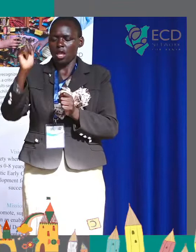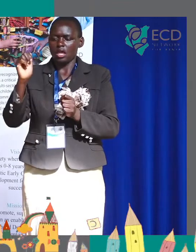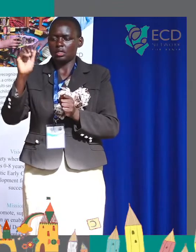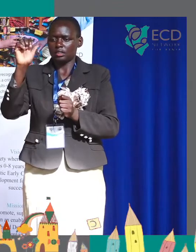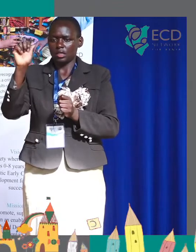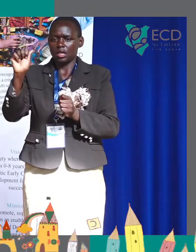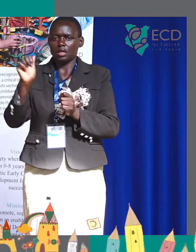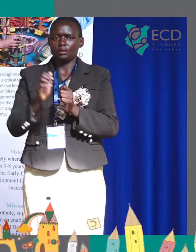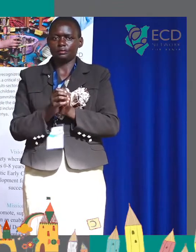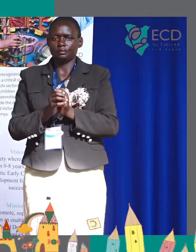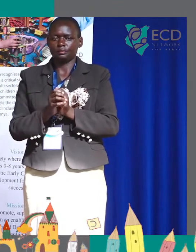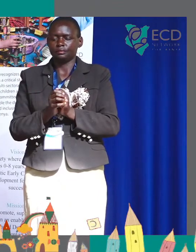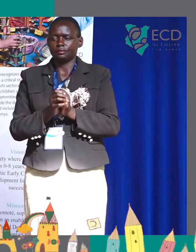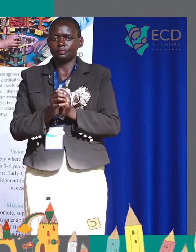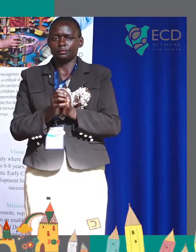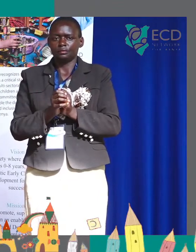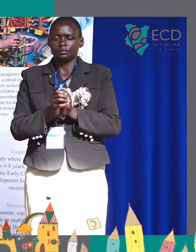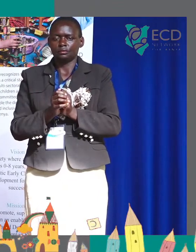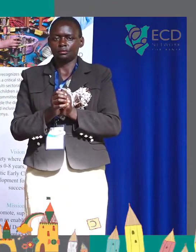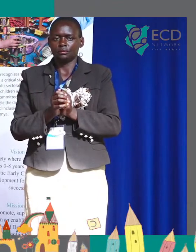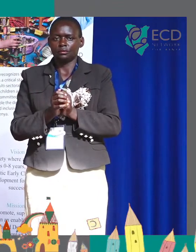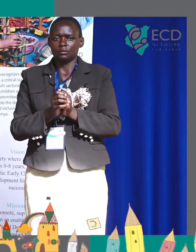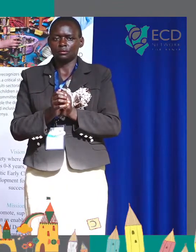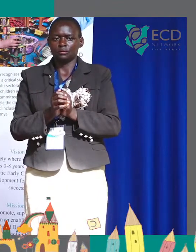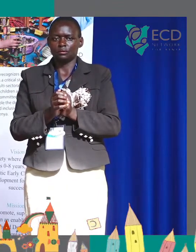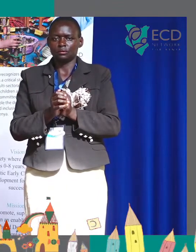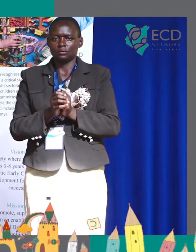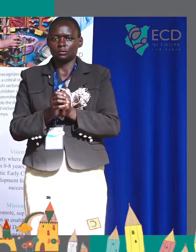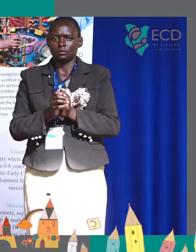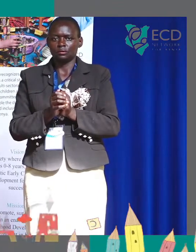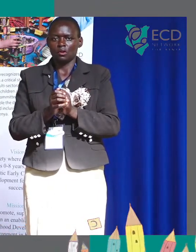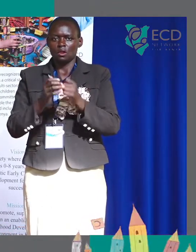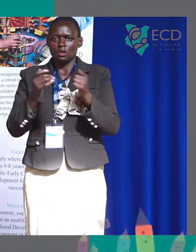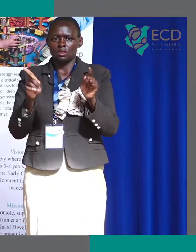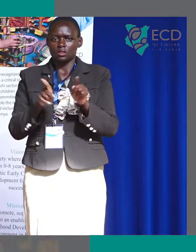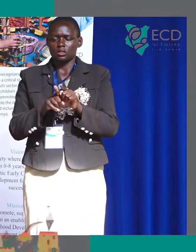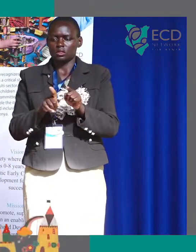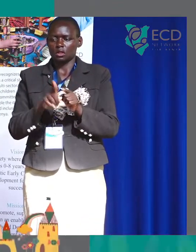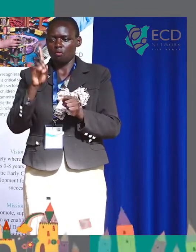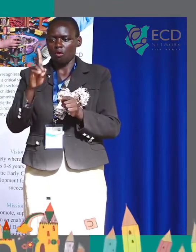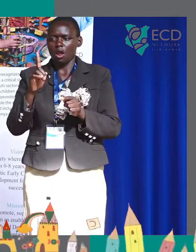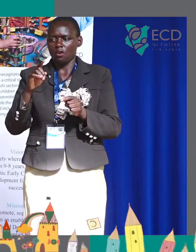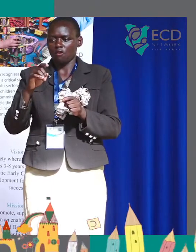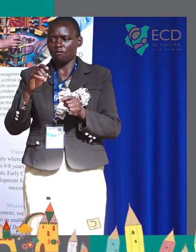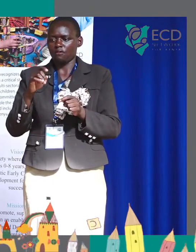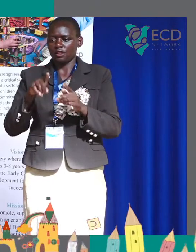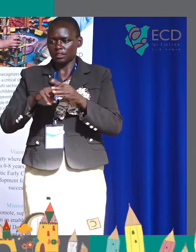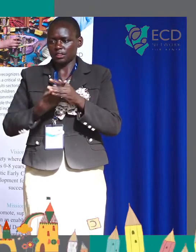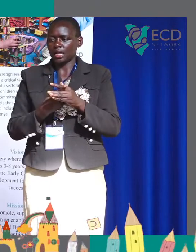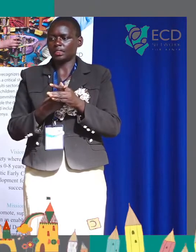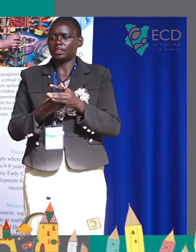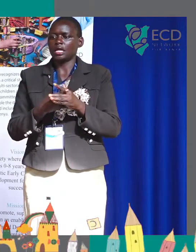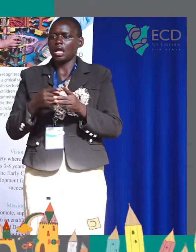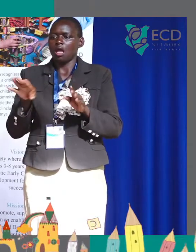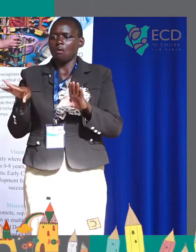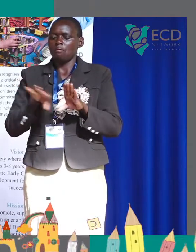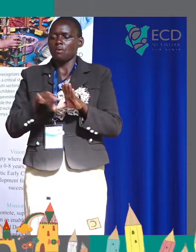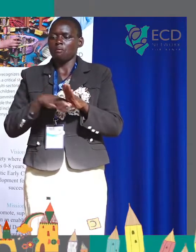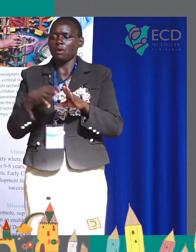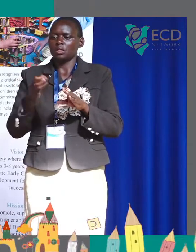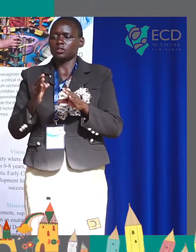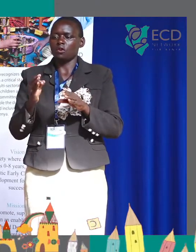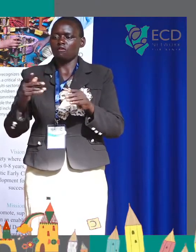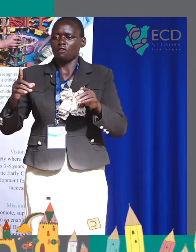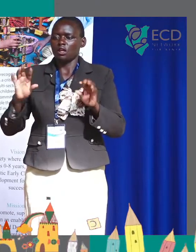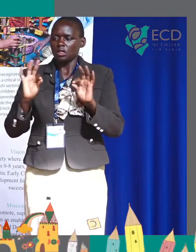Jaramogi received. And I'm also one of the founder members of Smart Start Siaya